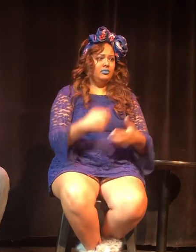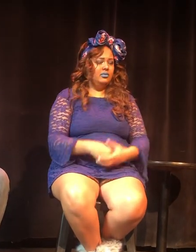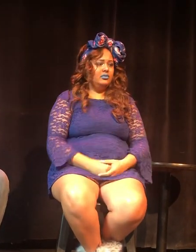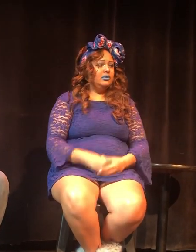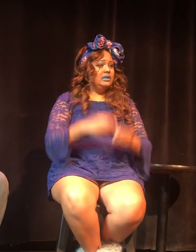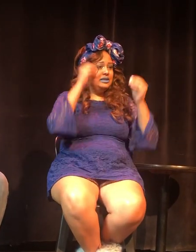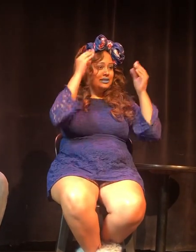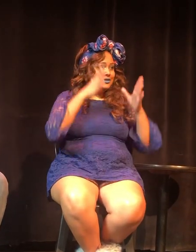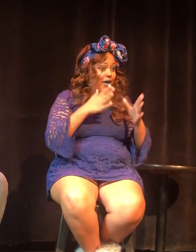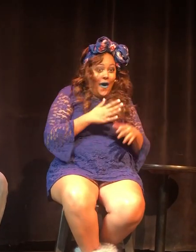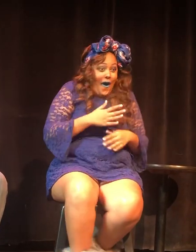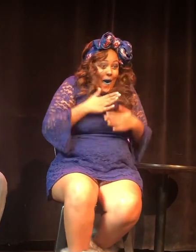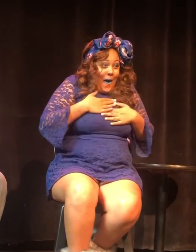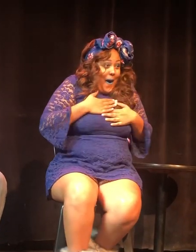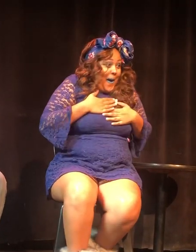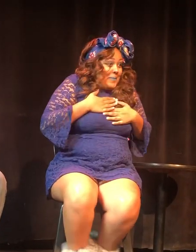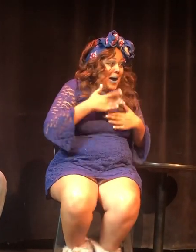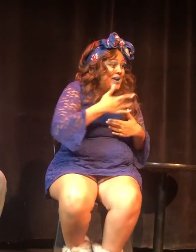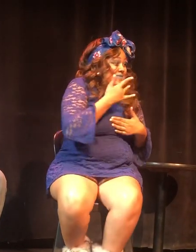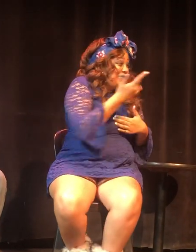my favorite trio ready?